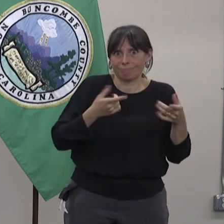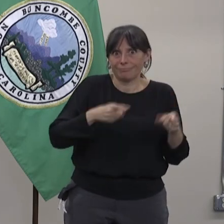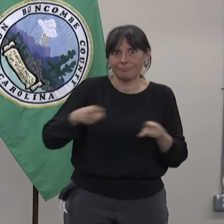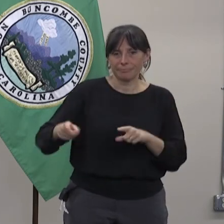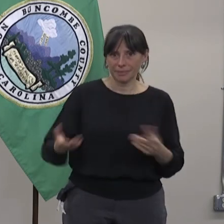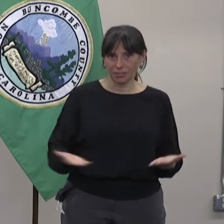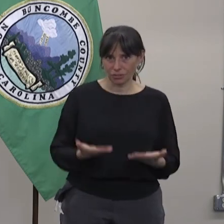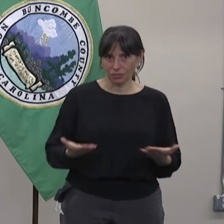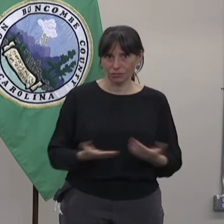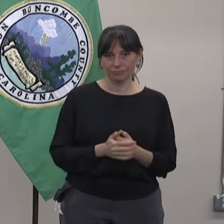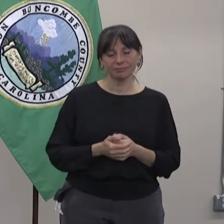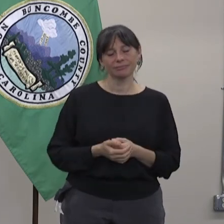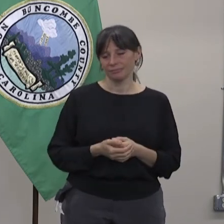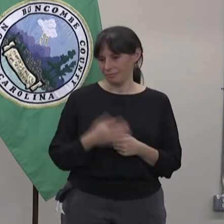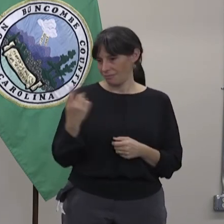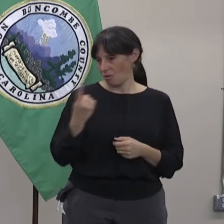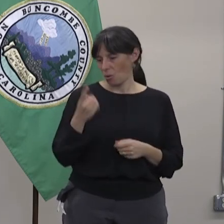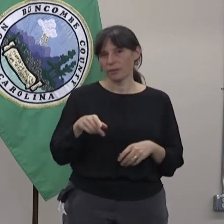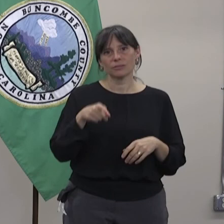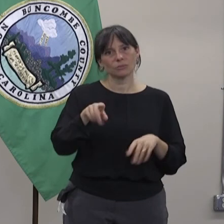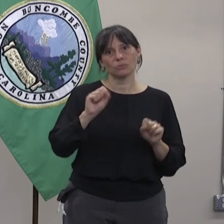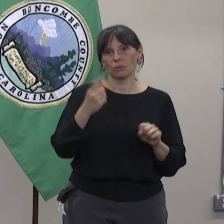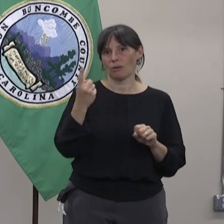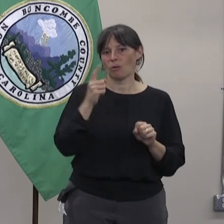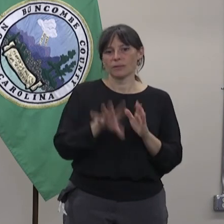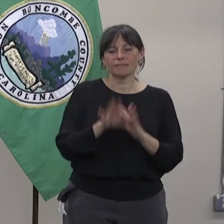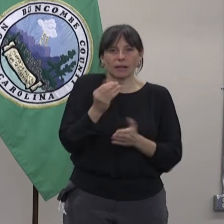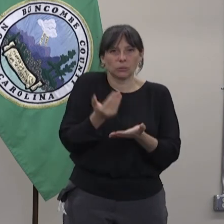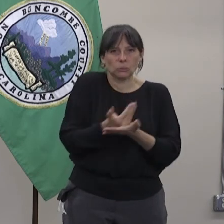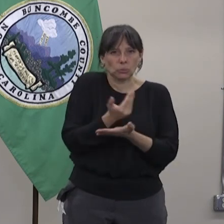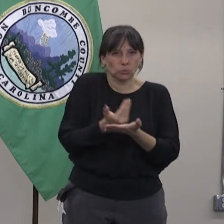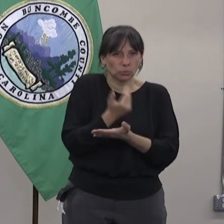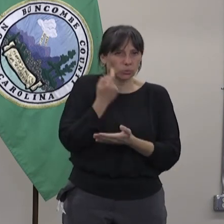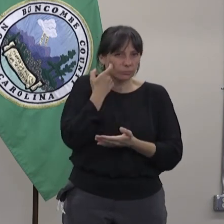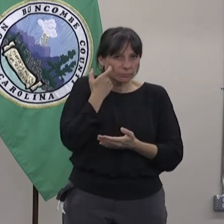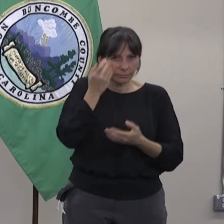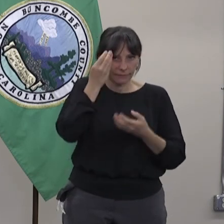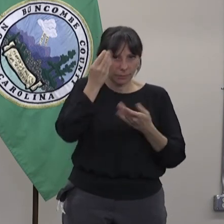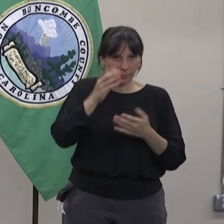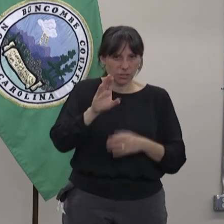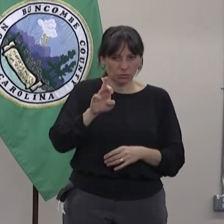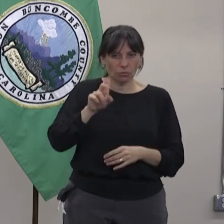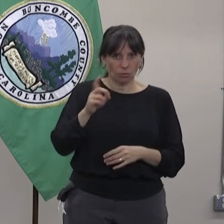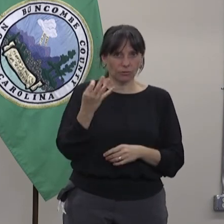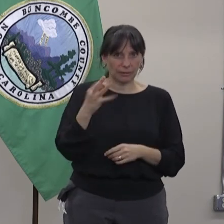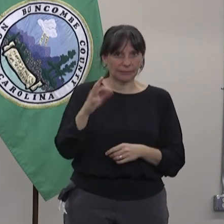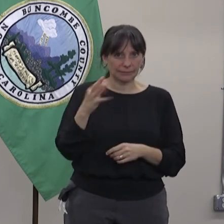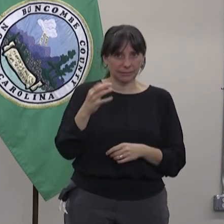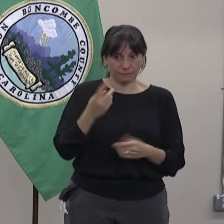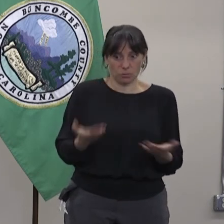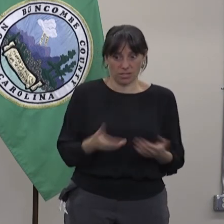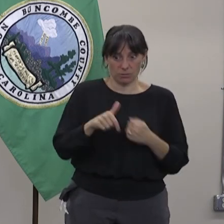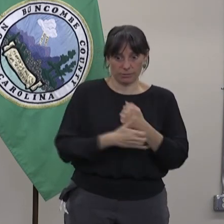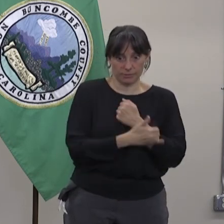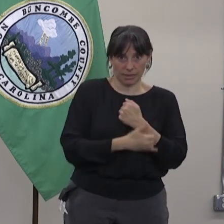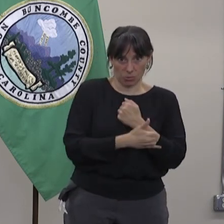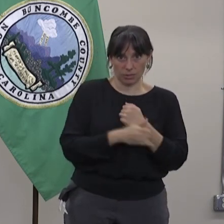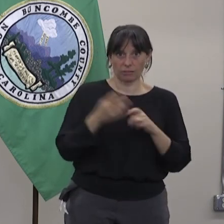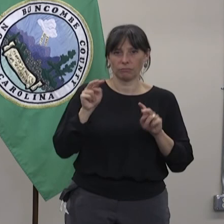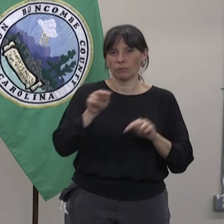And as always, you can continue to find the most up-to-date information on COVID-19 in Buncombe County at